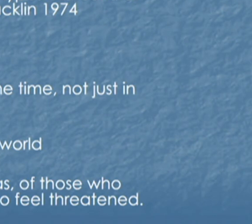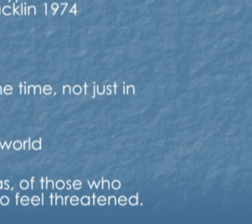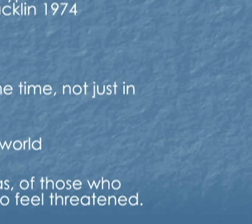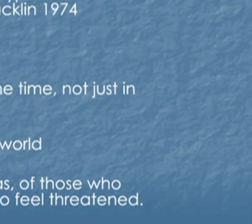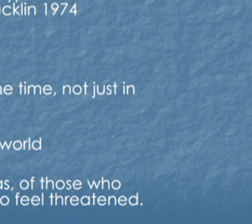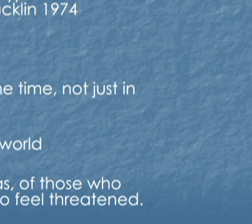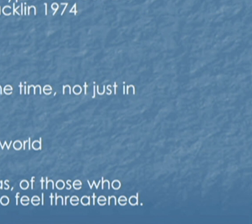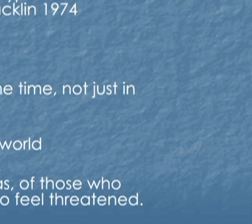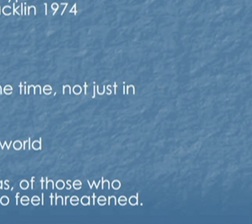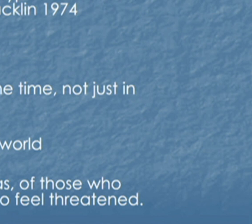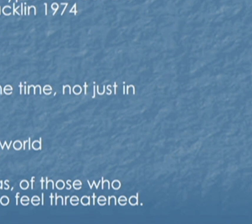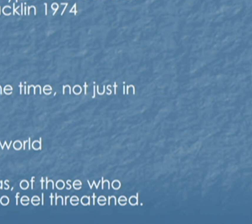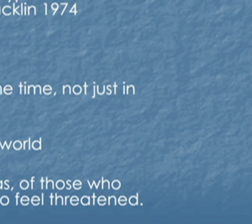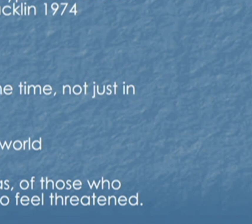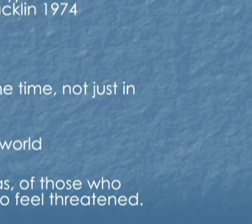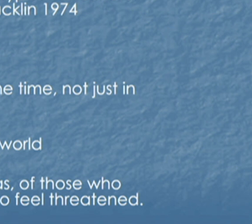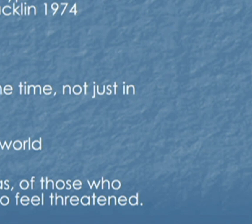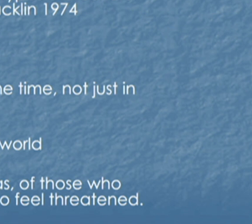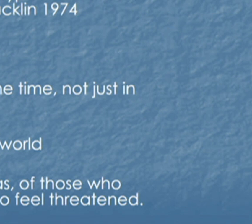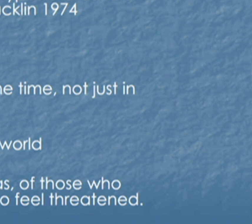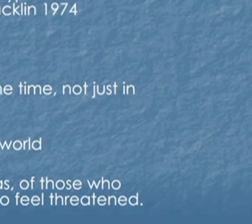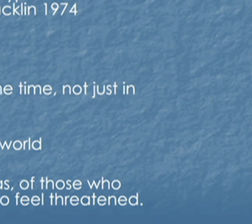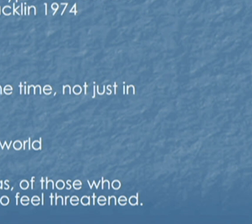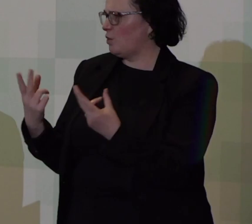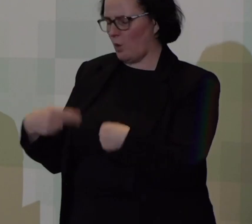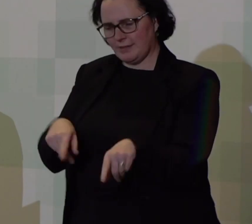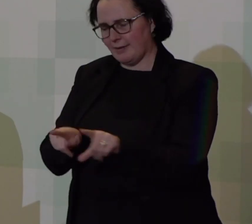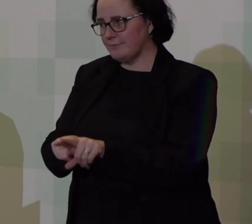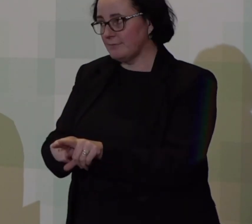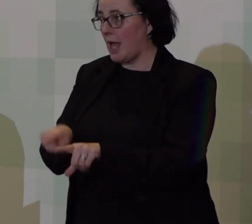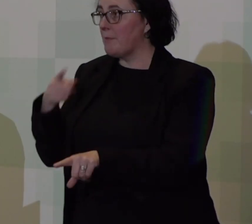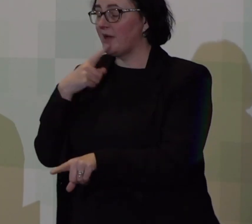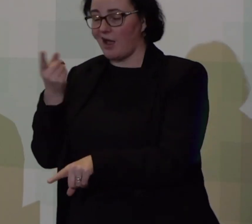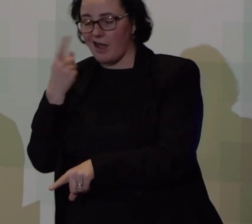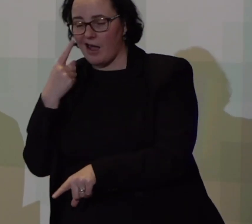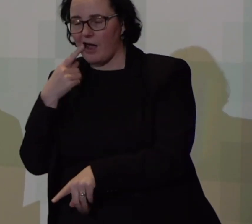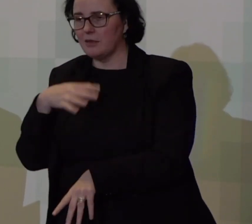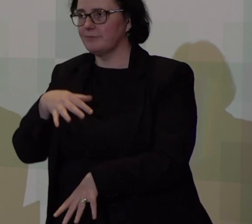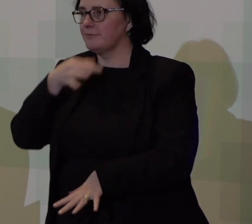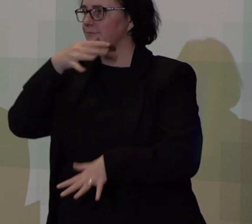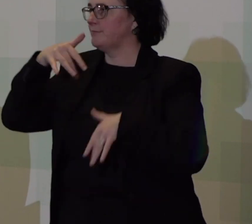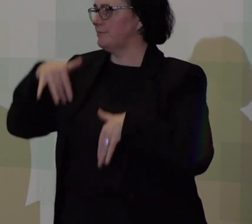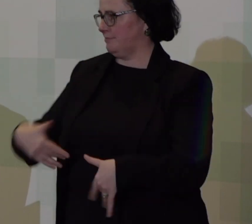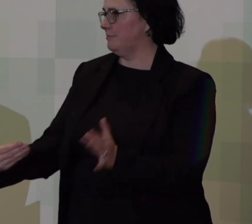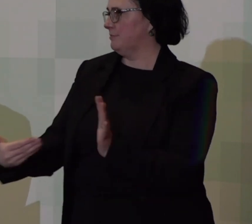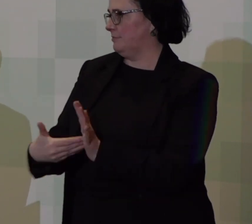boys and girls any differently, they often say, oh, no. But in actuality, they find themselves doing so.